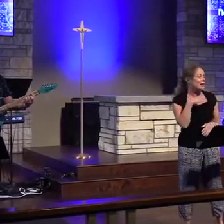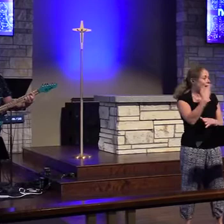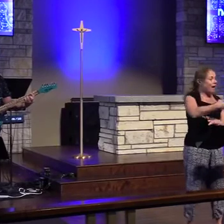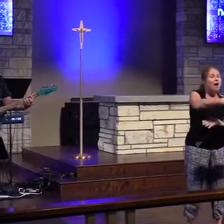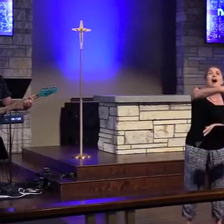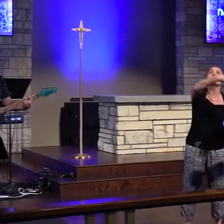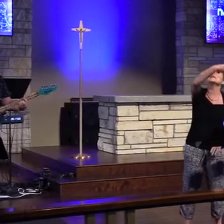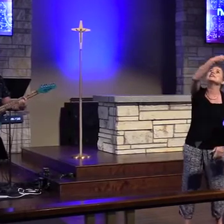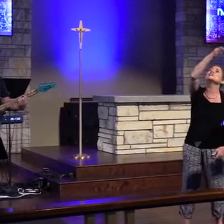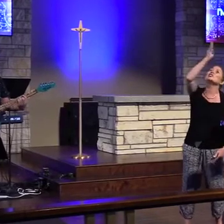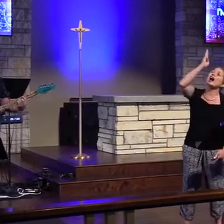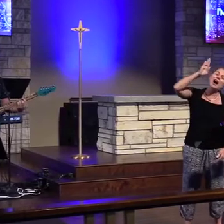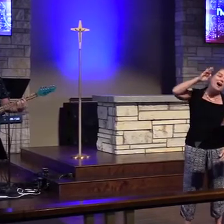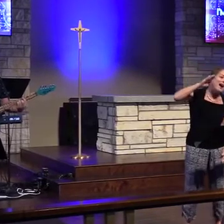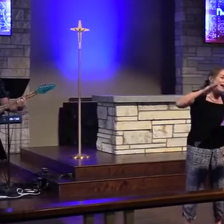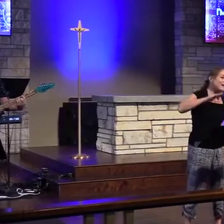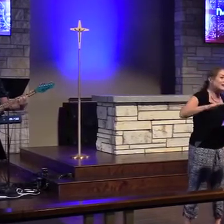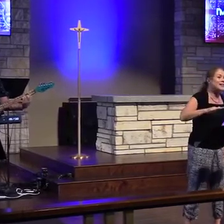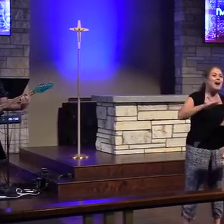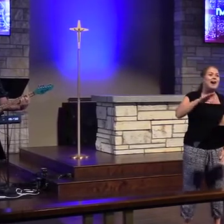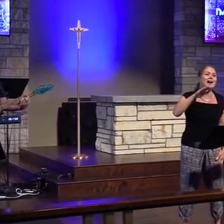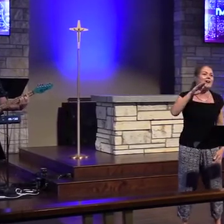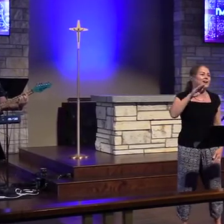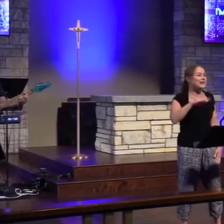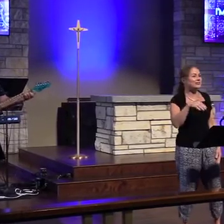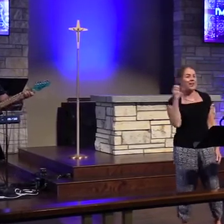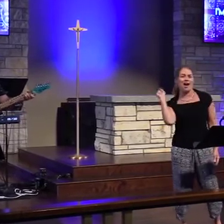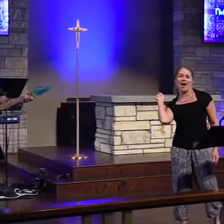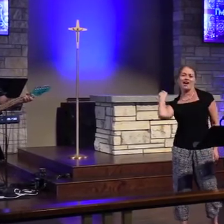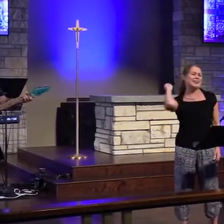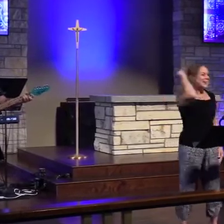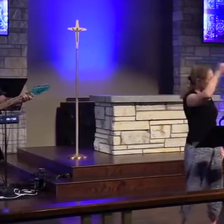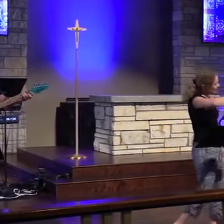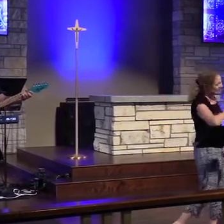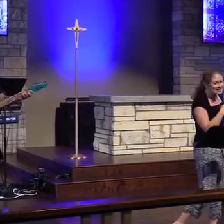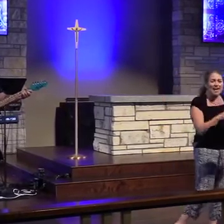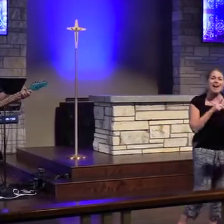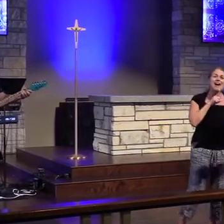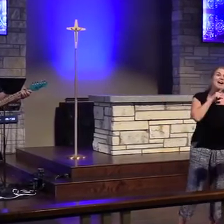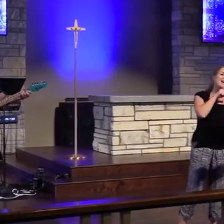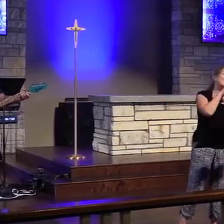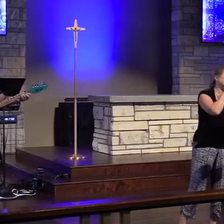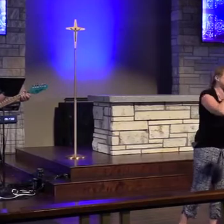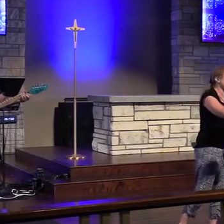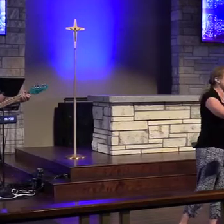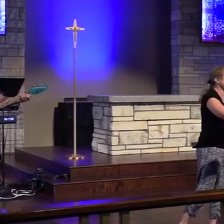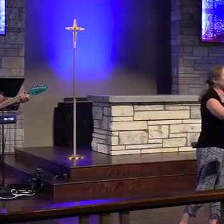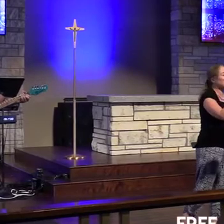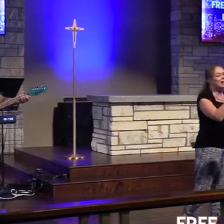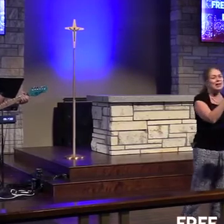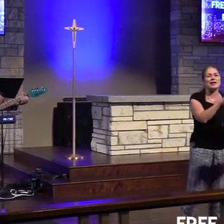indeed. I'm a child of God. Yes, I